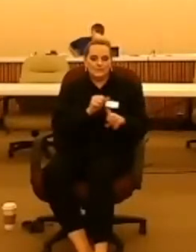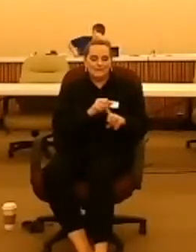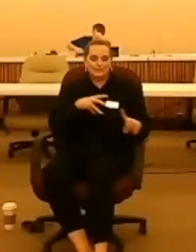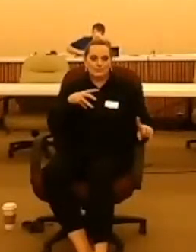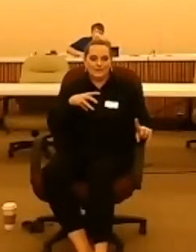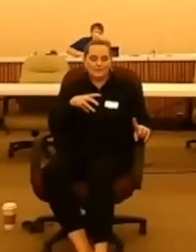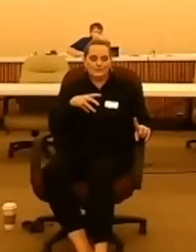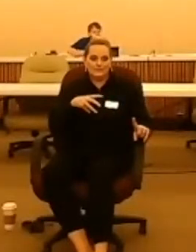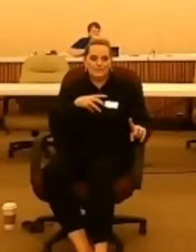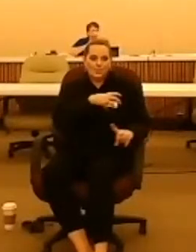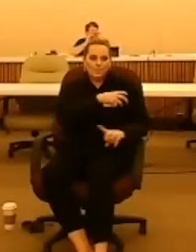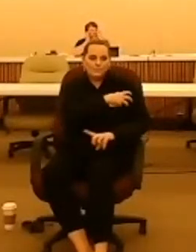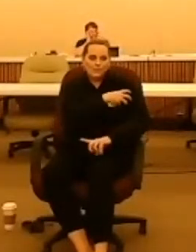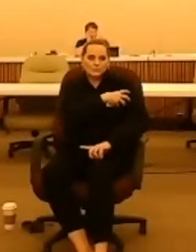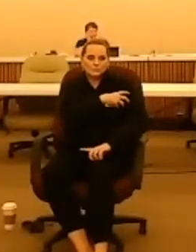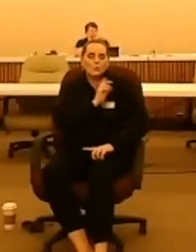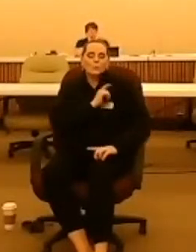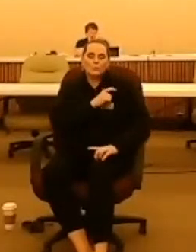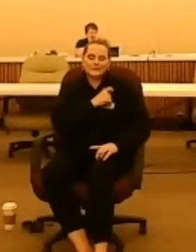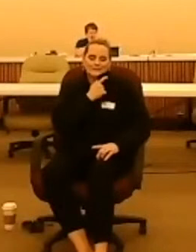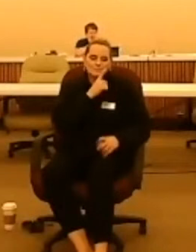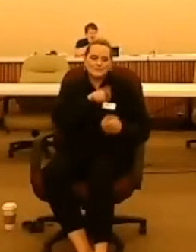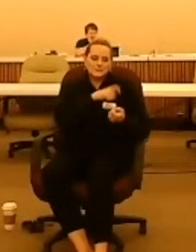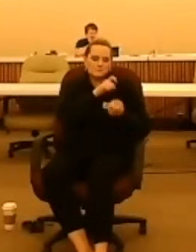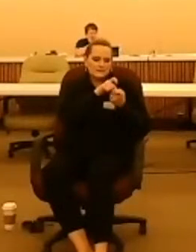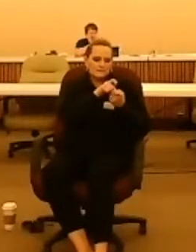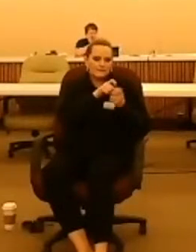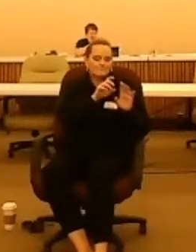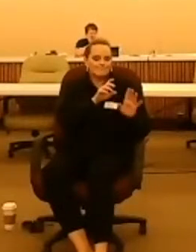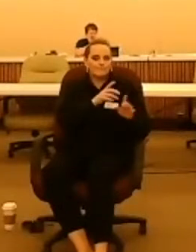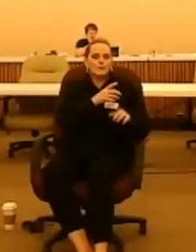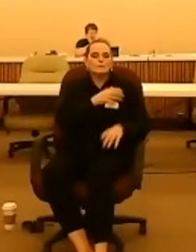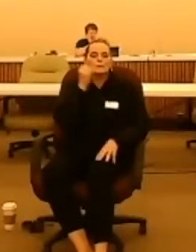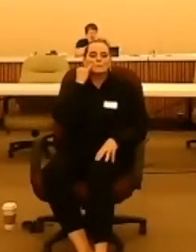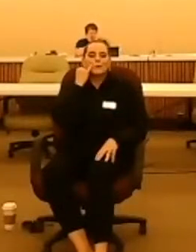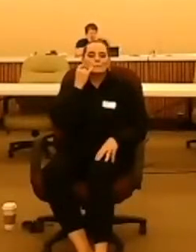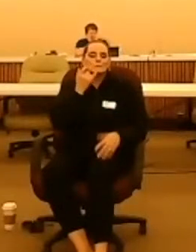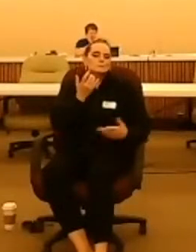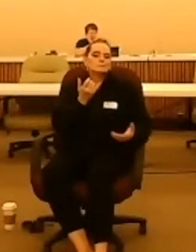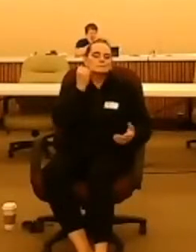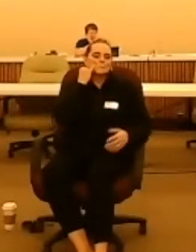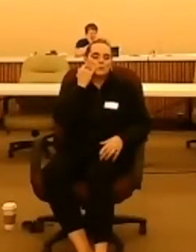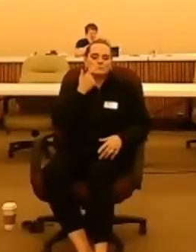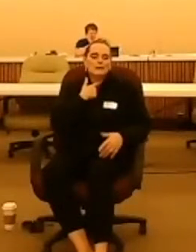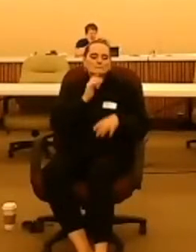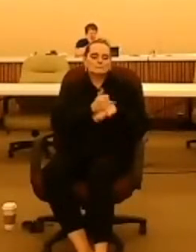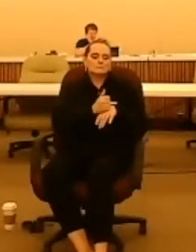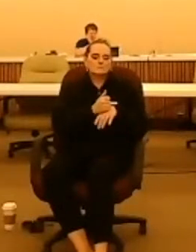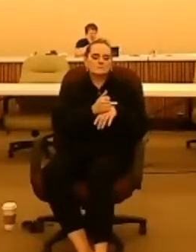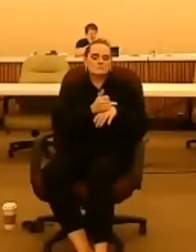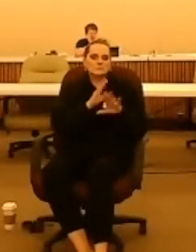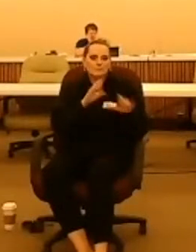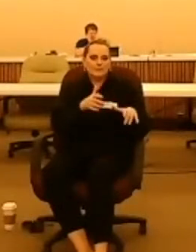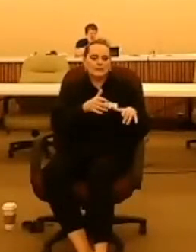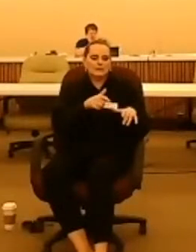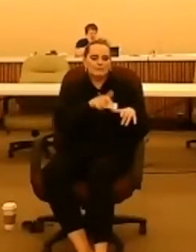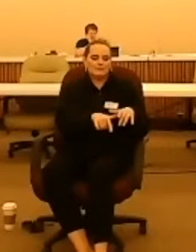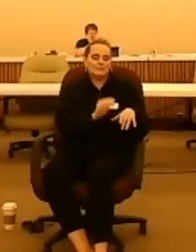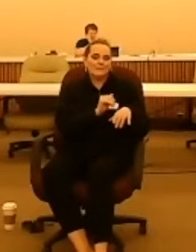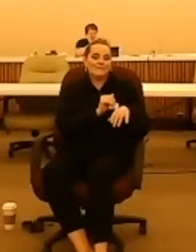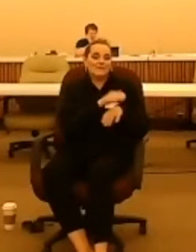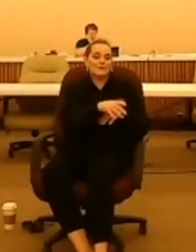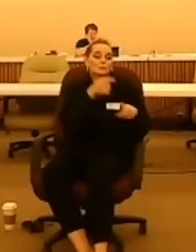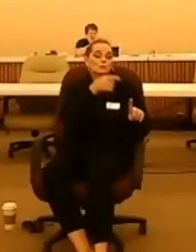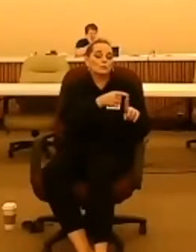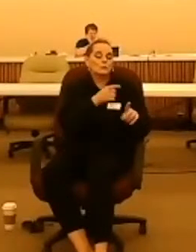the town board, we need to be particular about that. So if I say if I form a committee and say this committee is advisory to the town